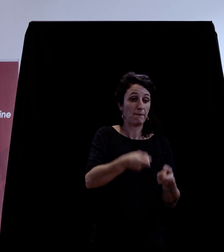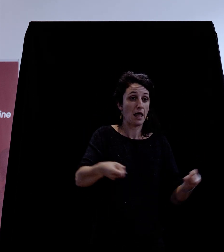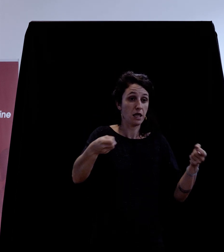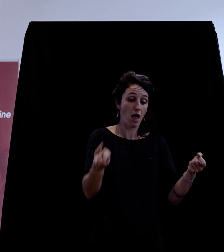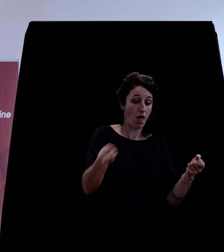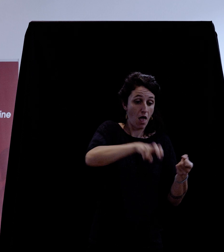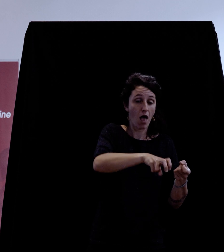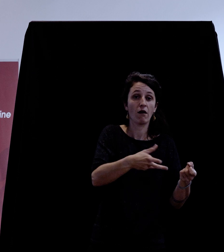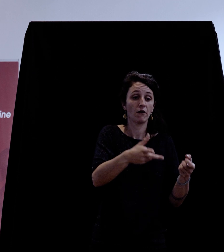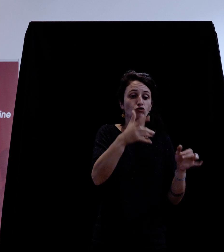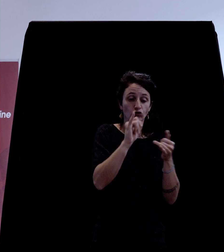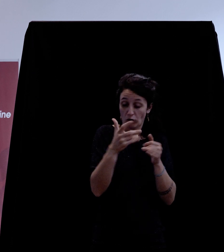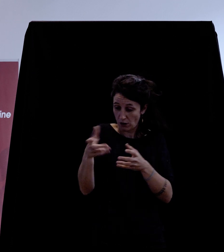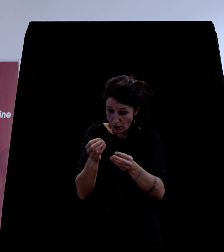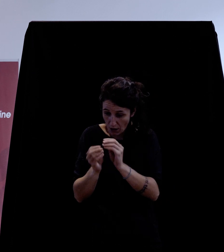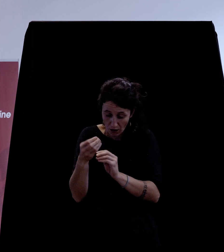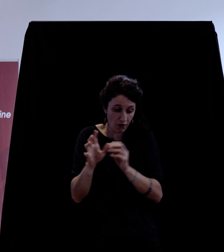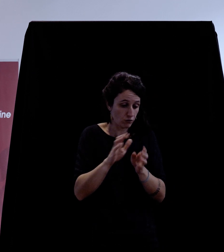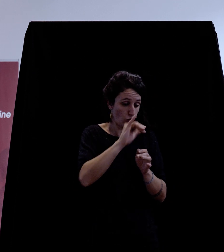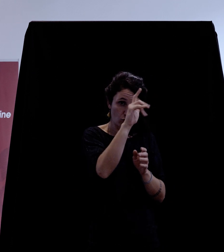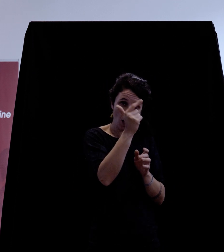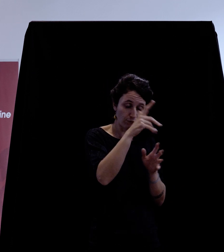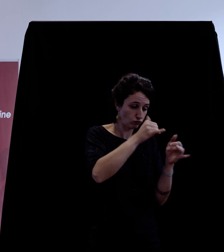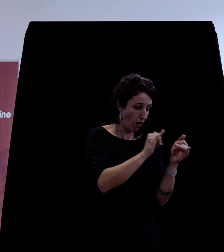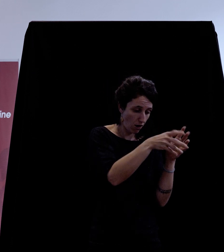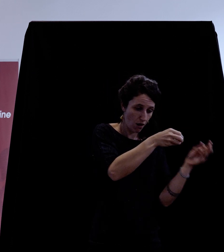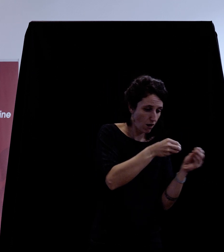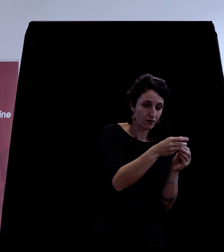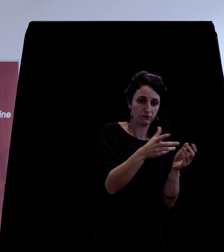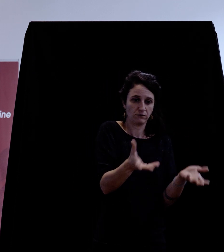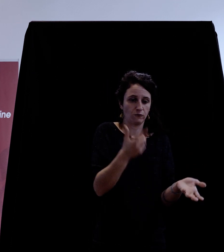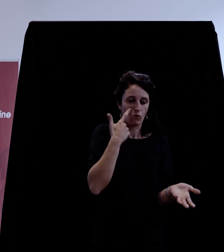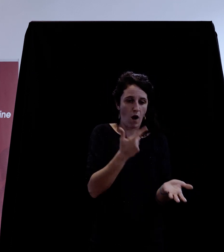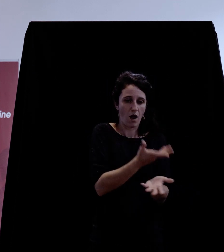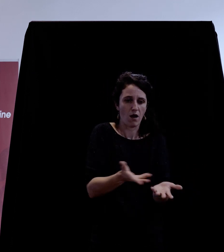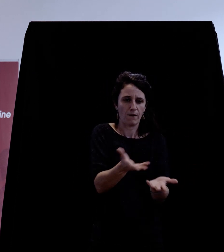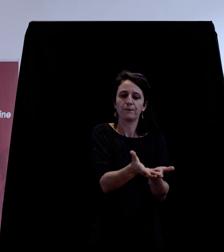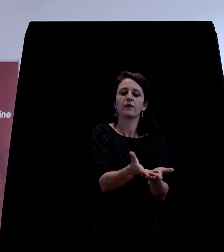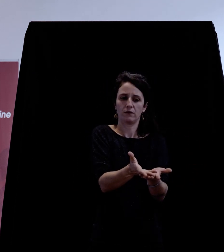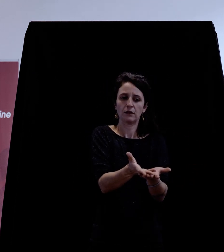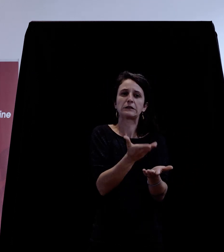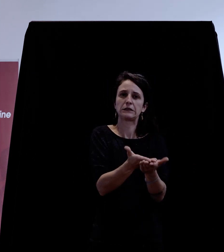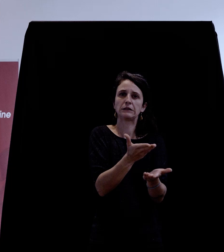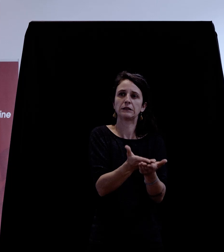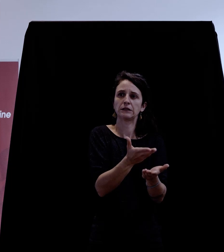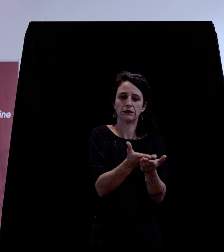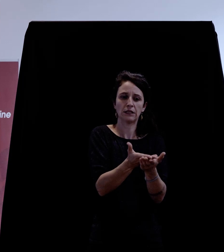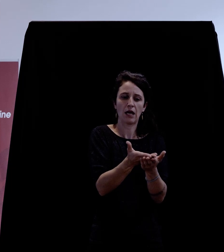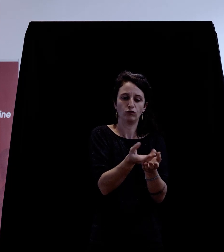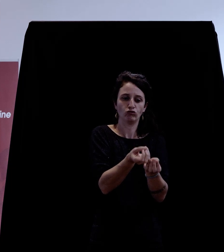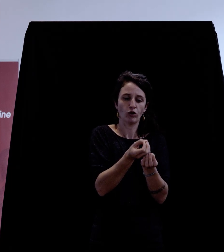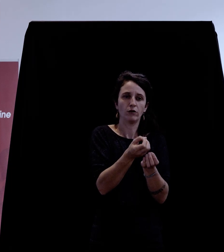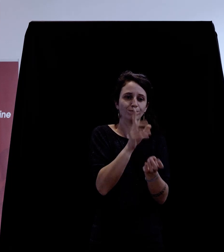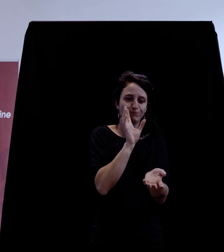that inability to settle down is an indication of pain in Jacob. He also takes sharp objects and wrenches them in